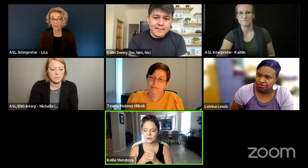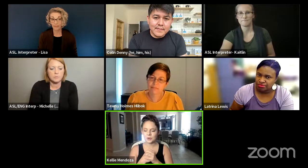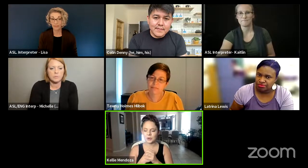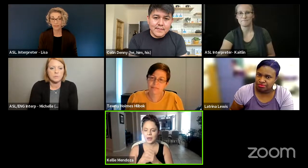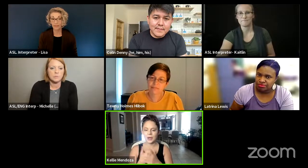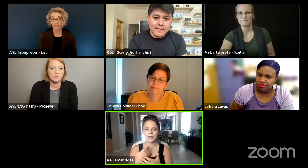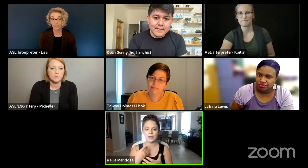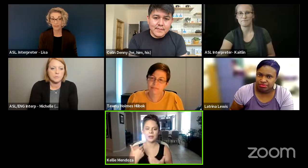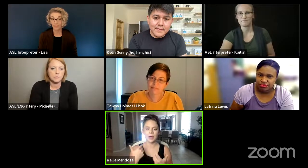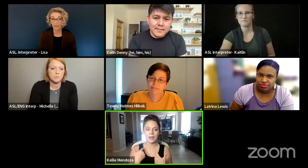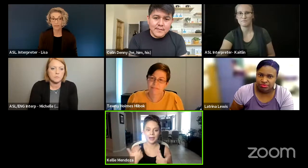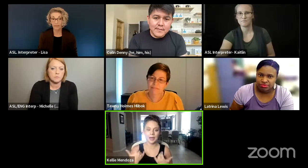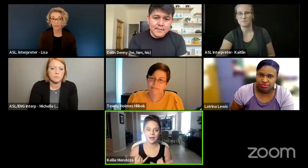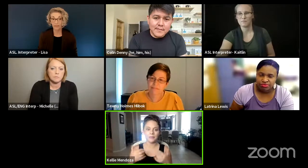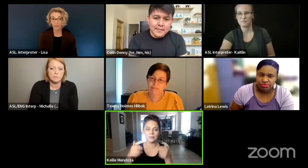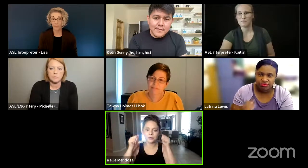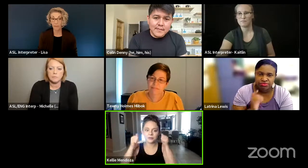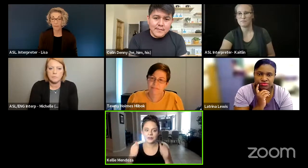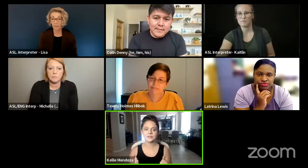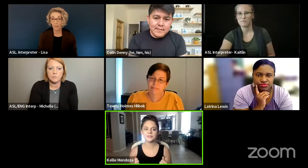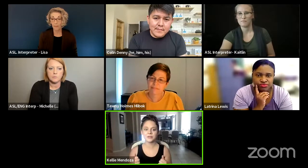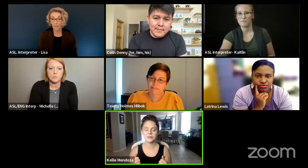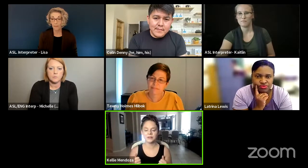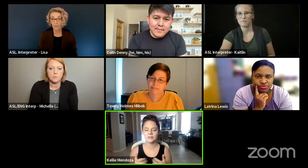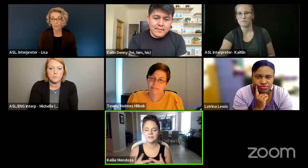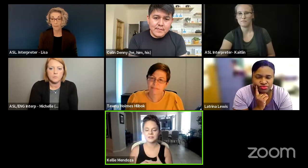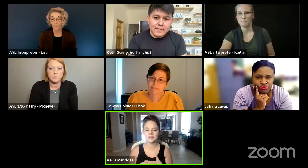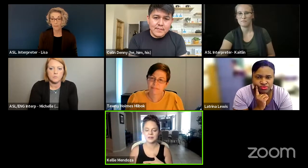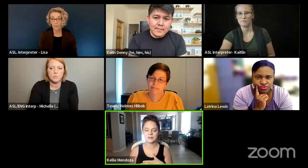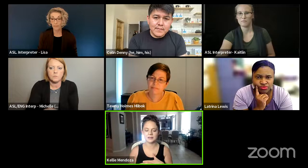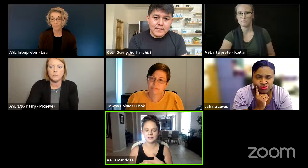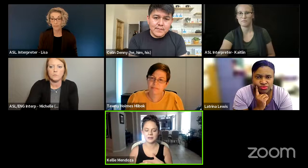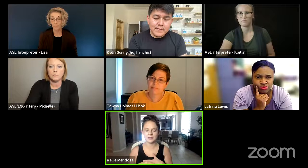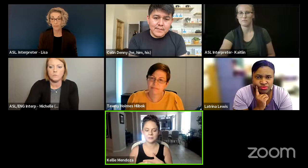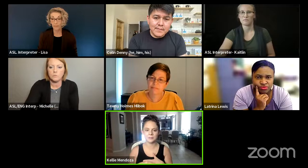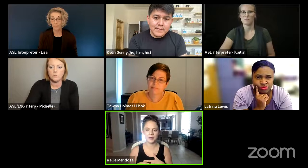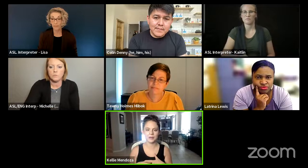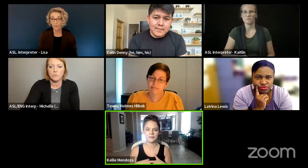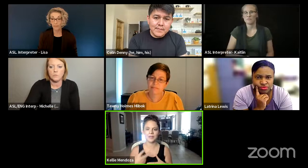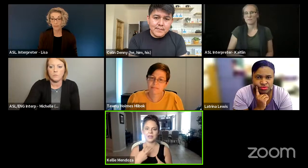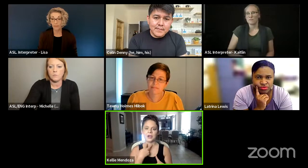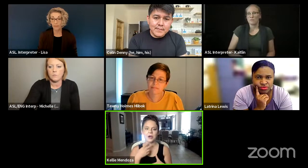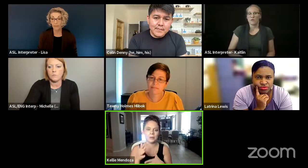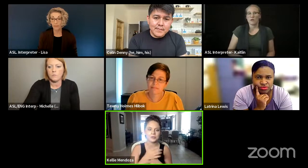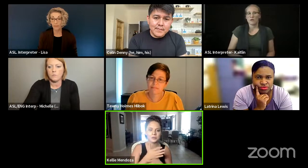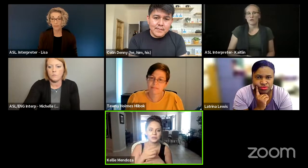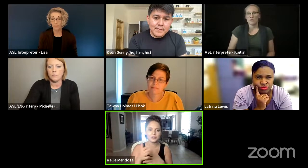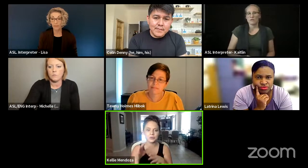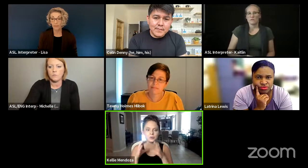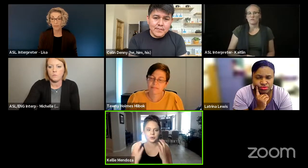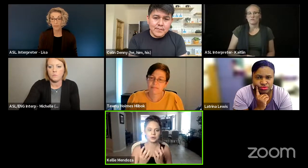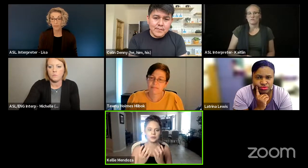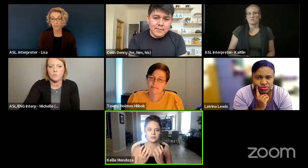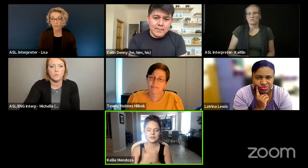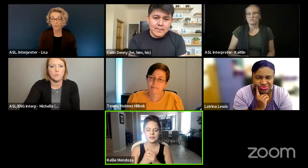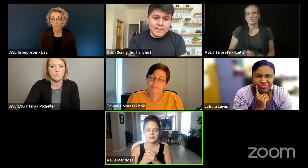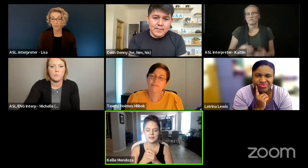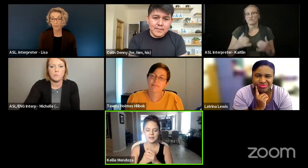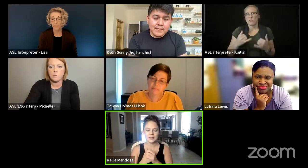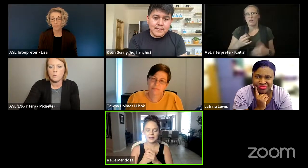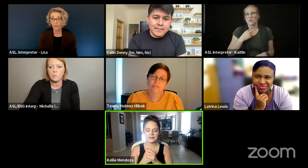So I have progressive hearing loss, and kind of caught between two